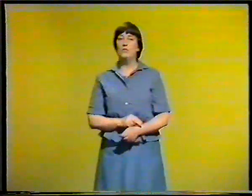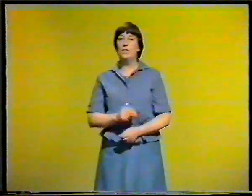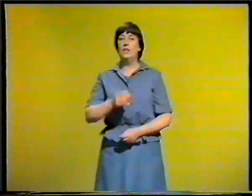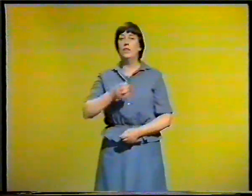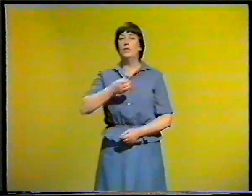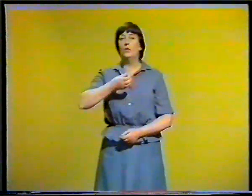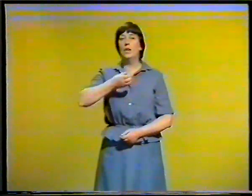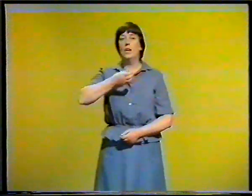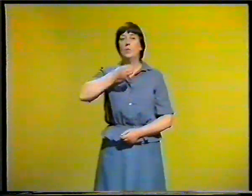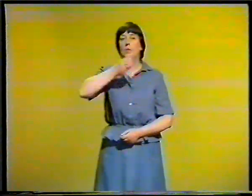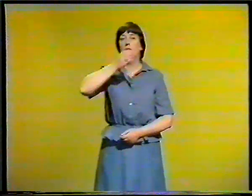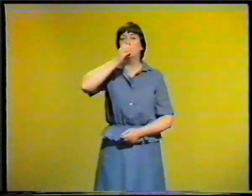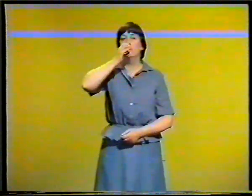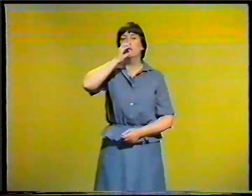Drink or cup,